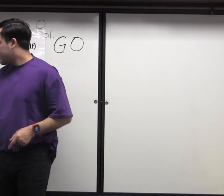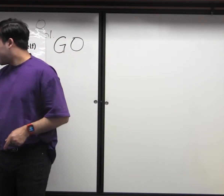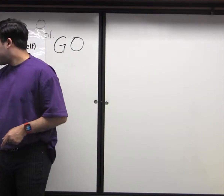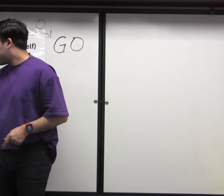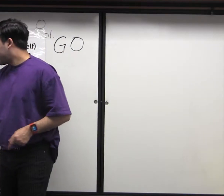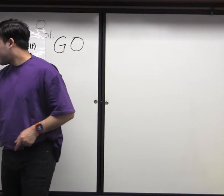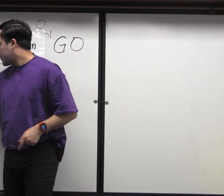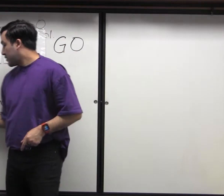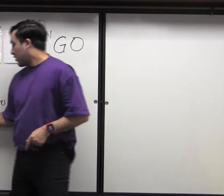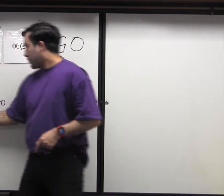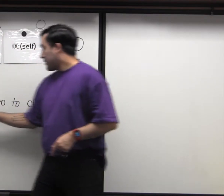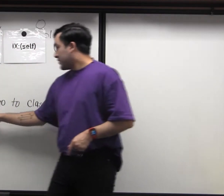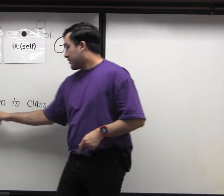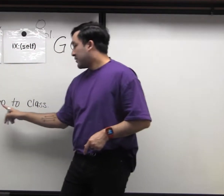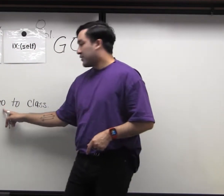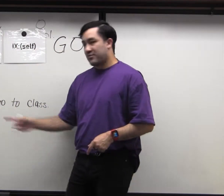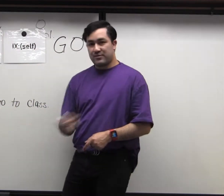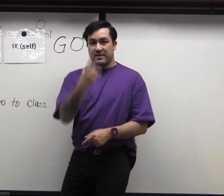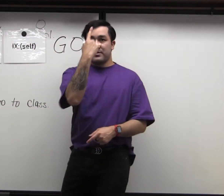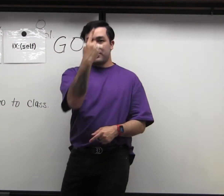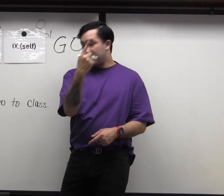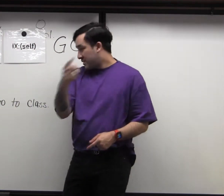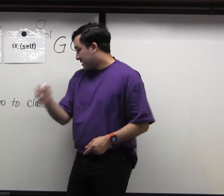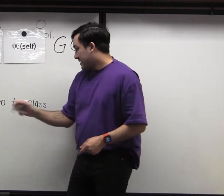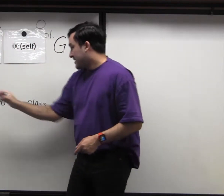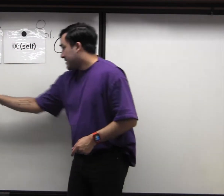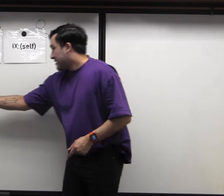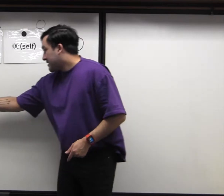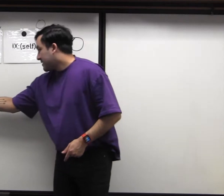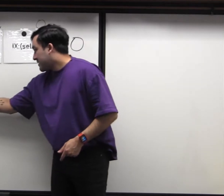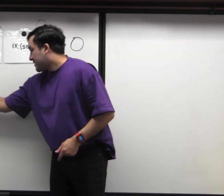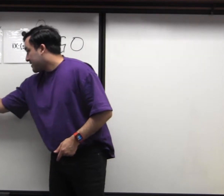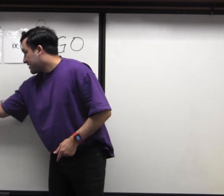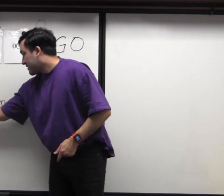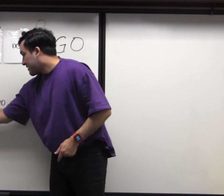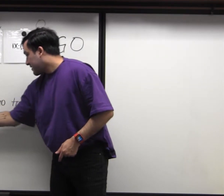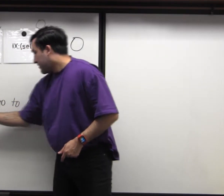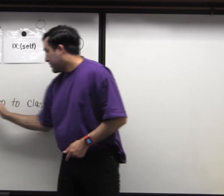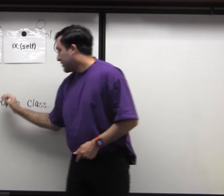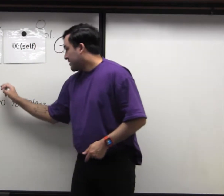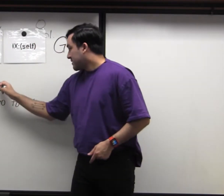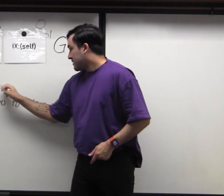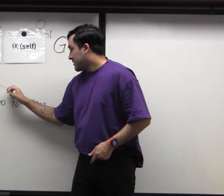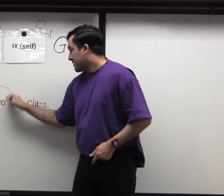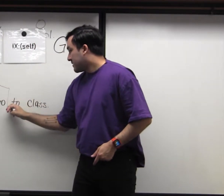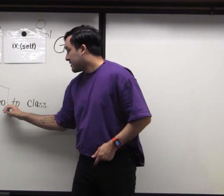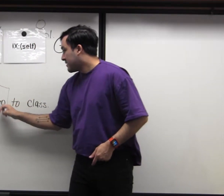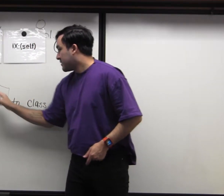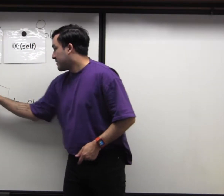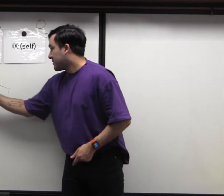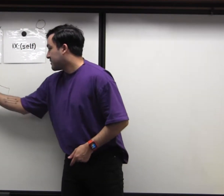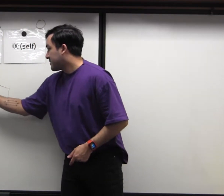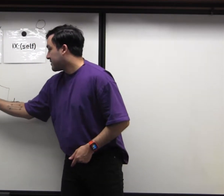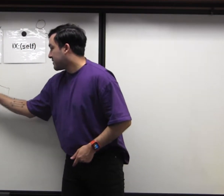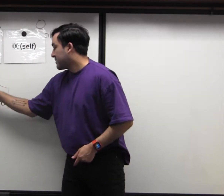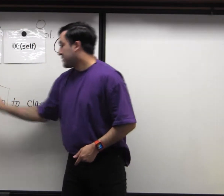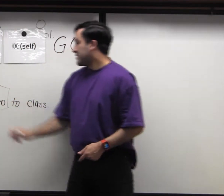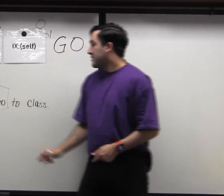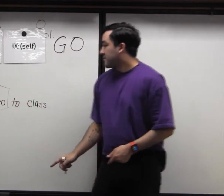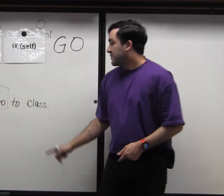of our words, right? She is our subject. Going to go is our verb. That